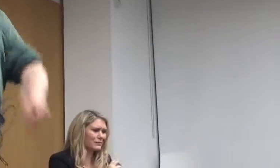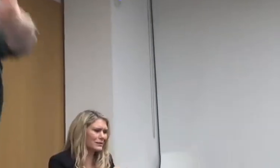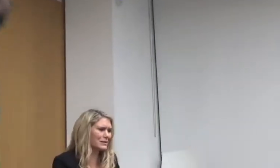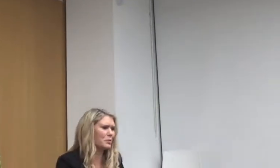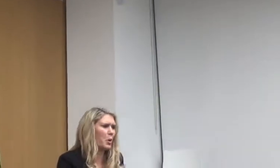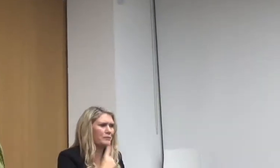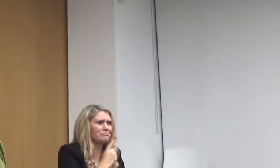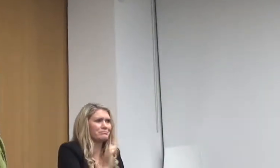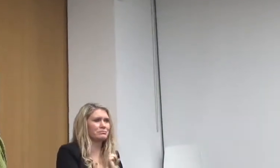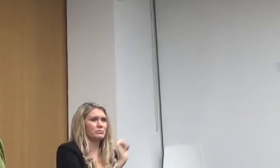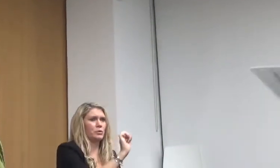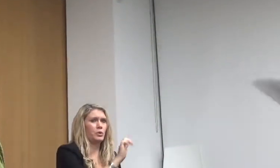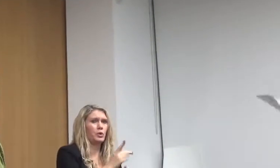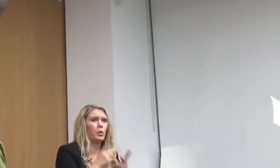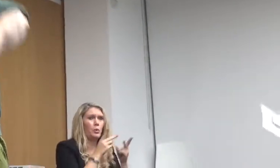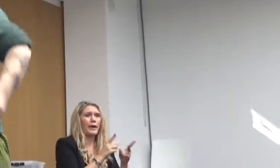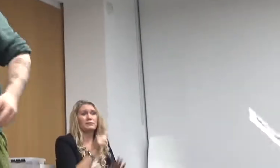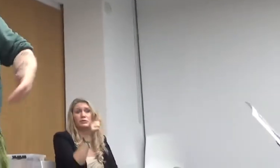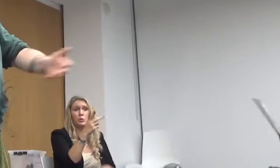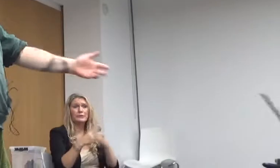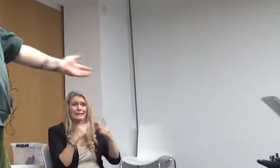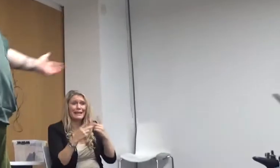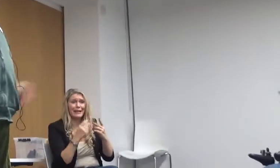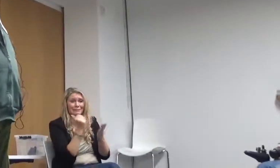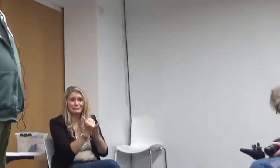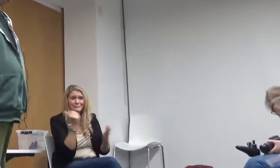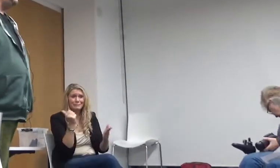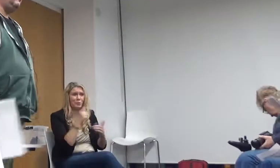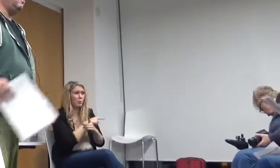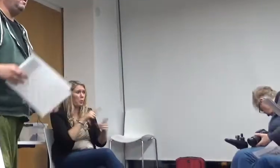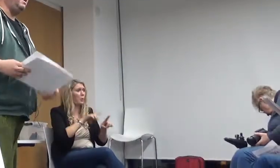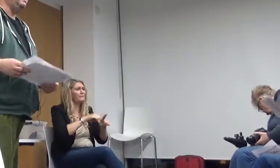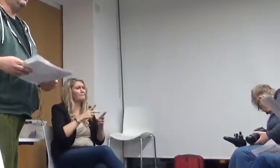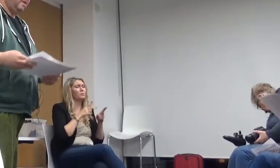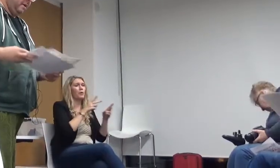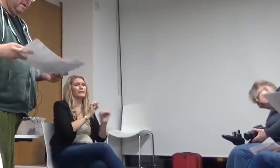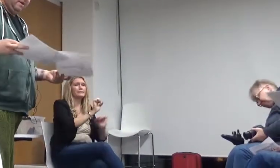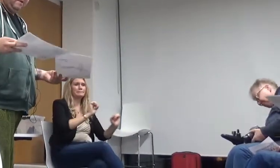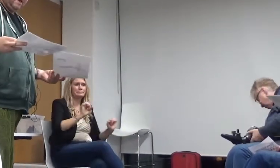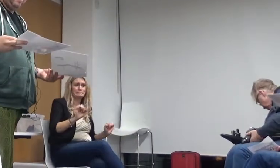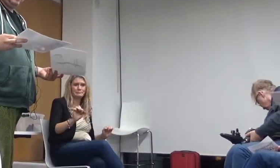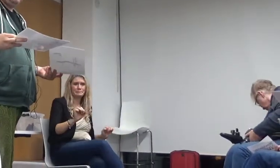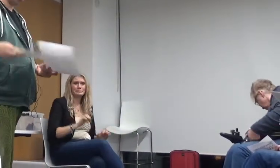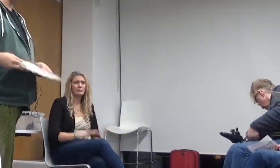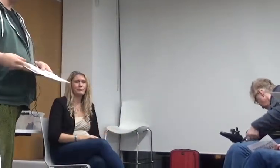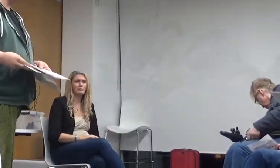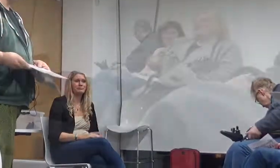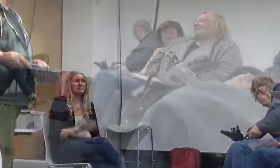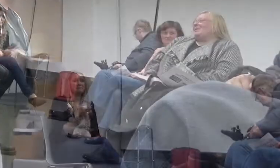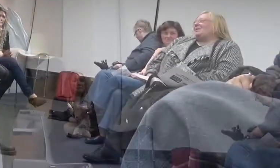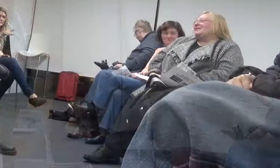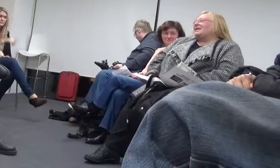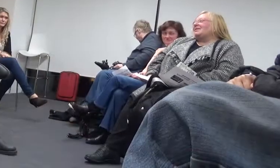own way. So you're singing, that's brilliant, and you're all doing things in your own way. That's what it's about.